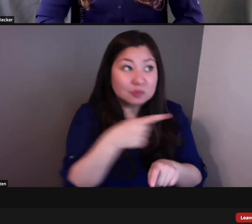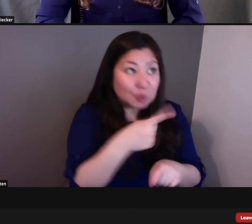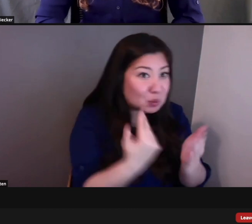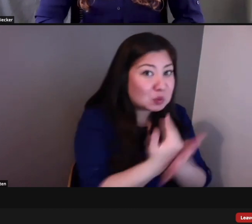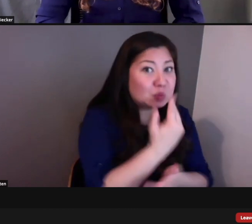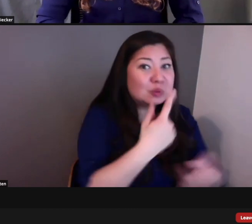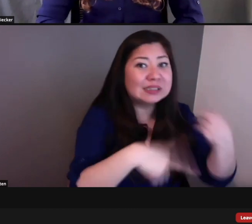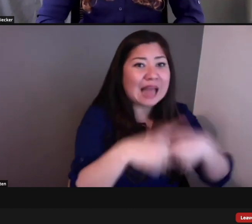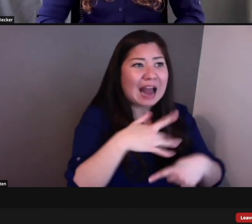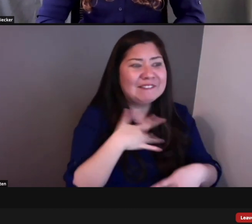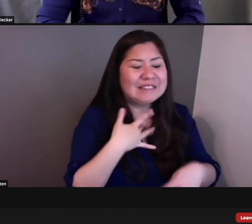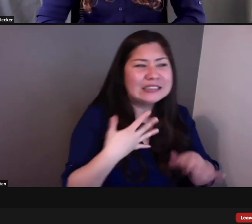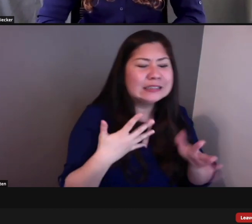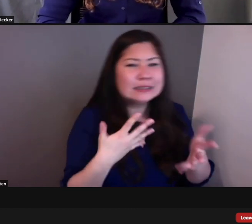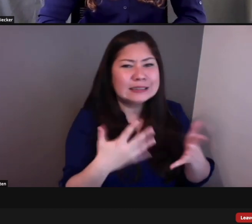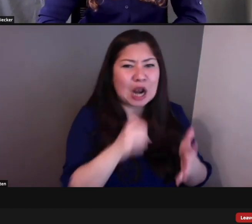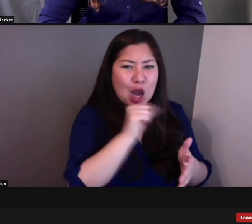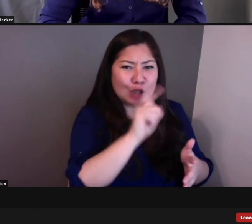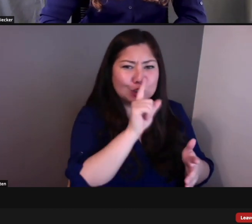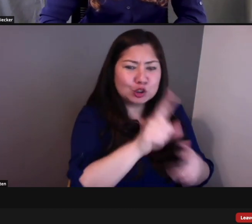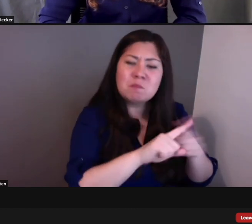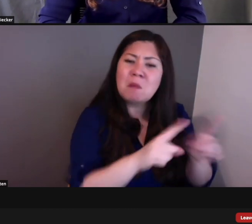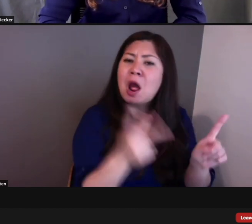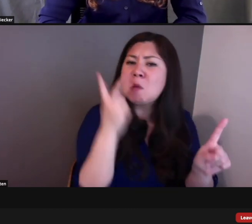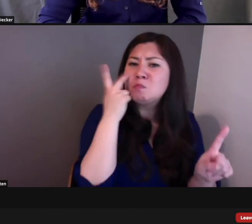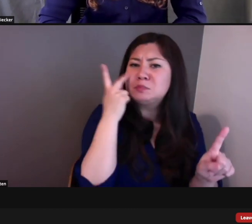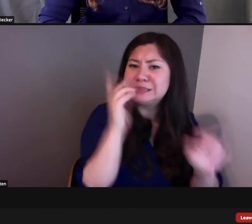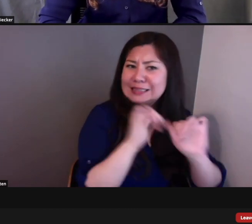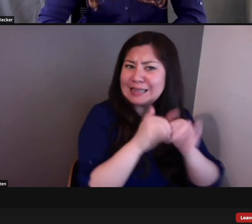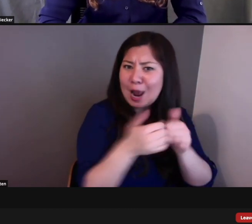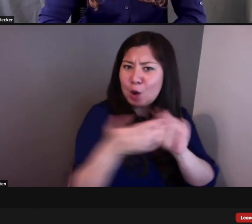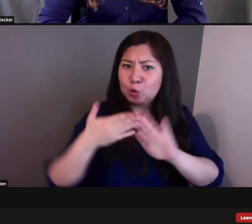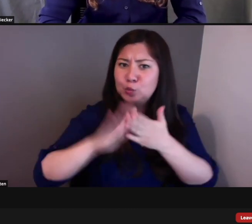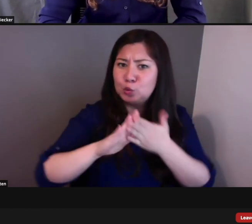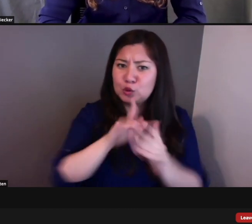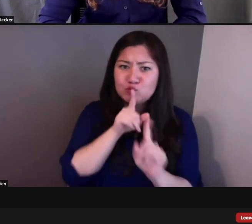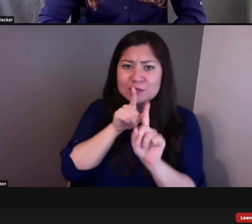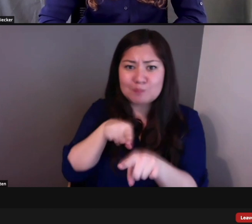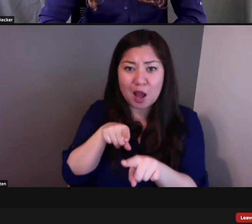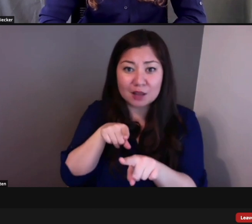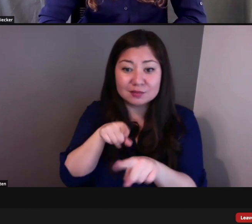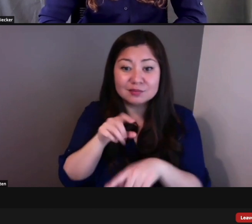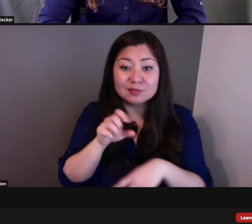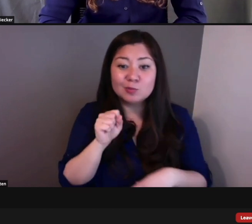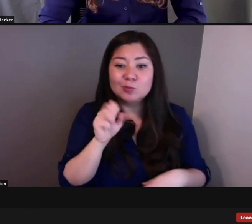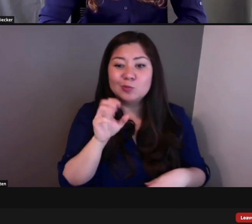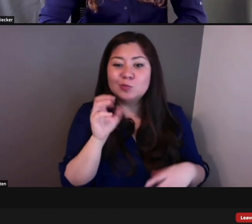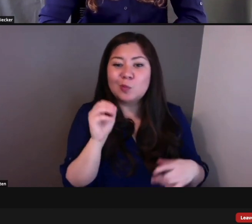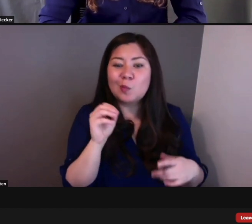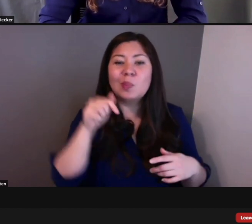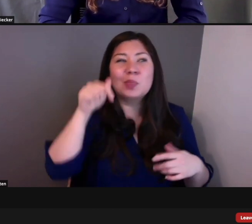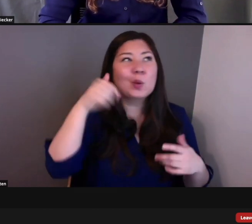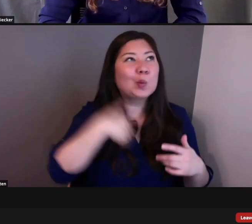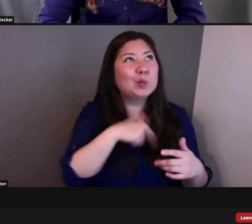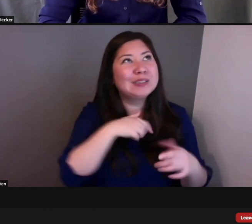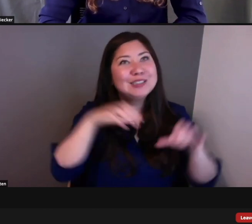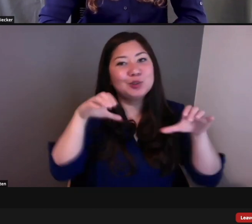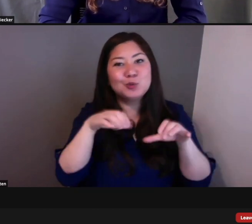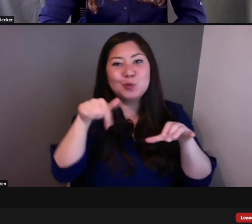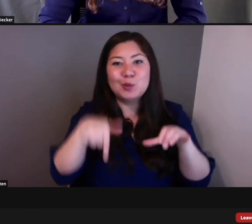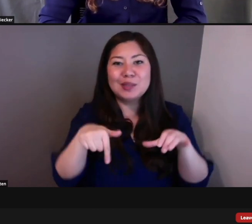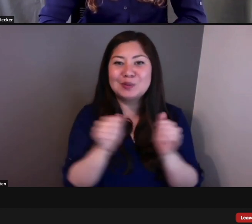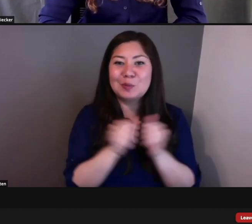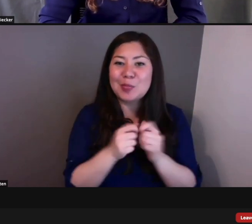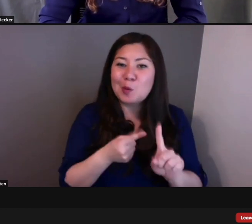to develop signs to make it more efficient, and understand that it wasn't Barbara and I, it wasn't our decision alone to